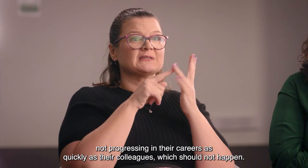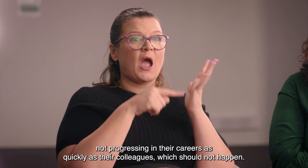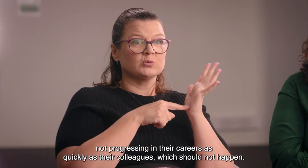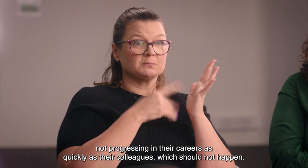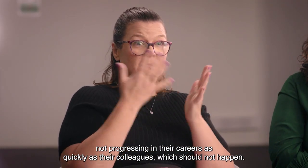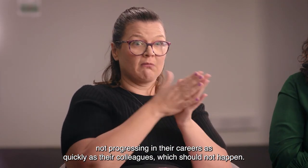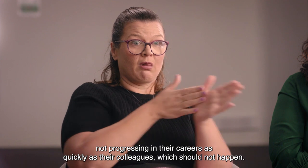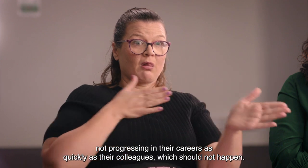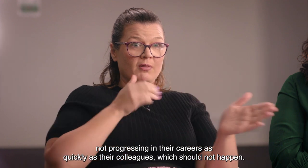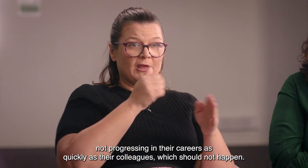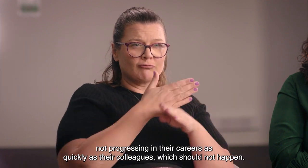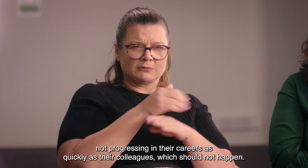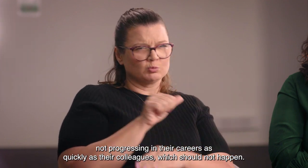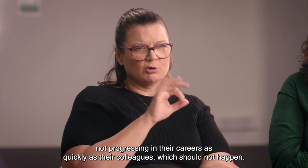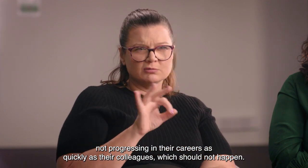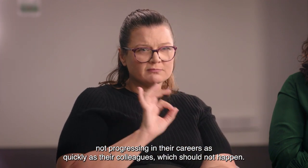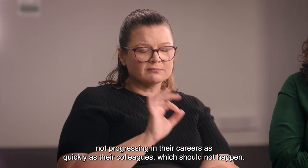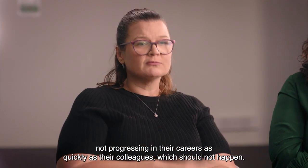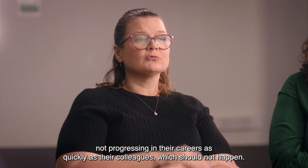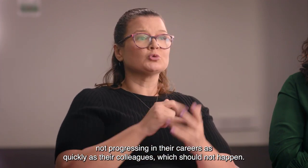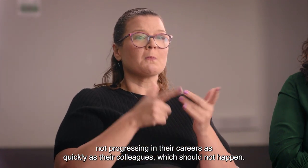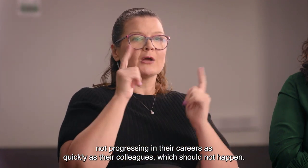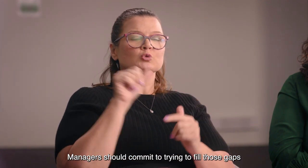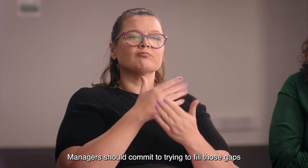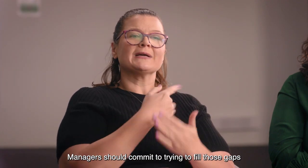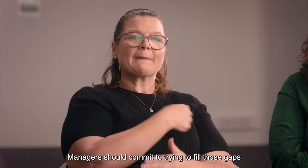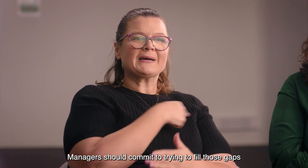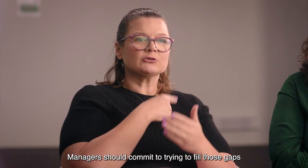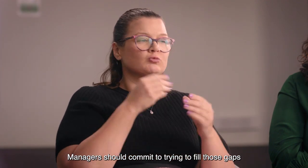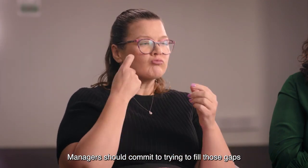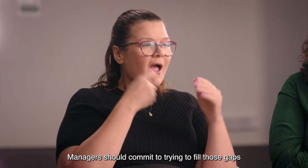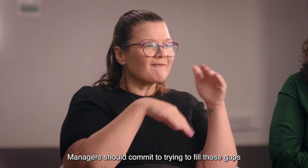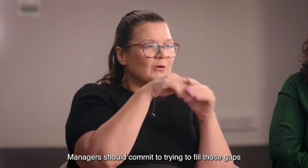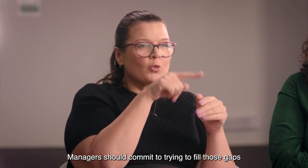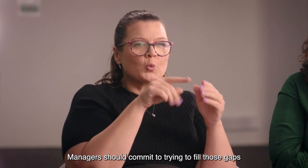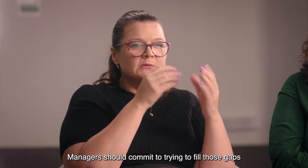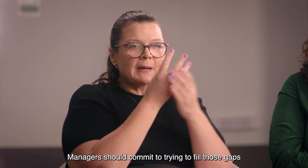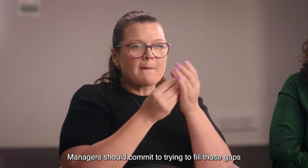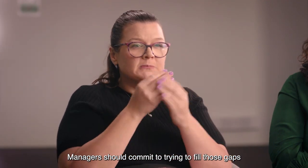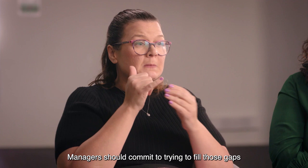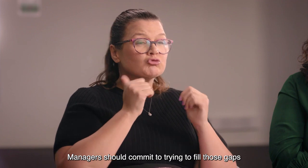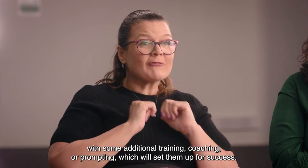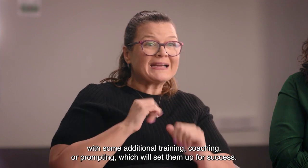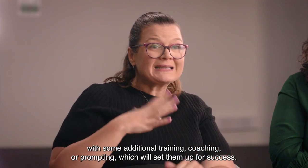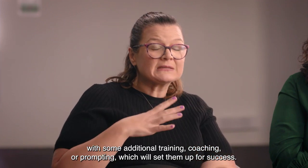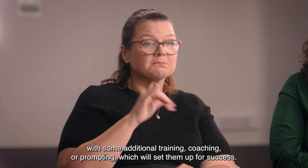in their careers as quickly as their colleagues, which should not happen. Managers should commit to trying to fill those gaps with some additional